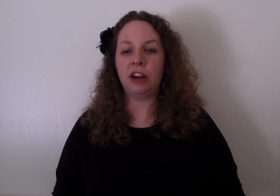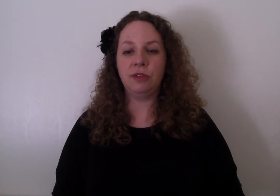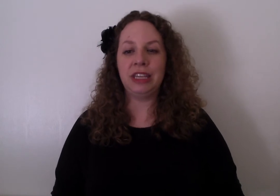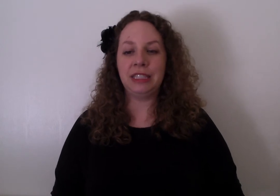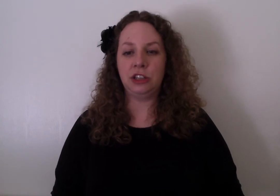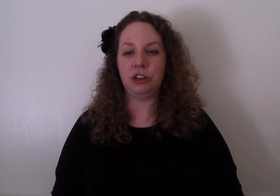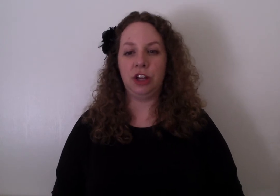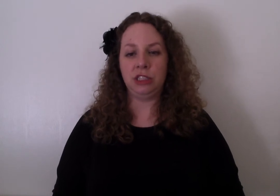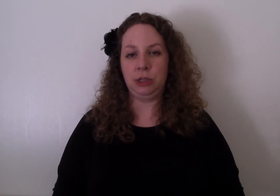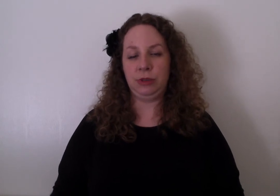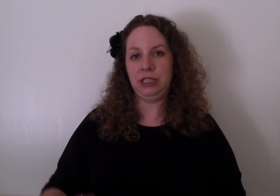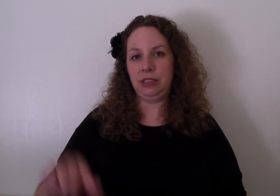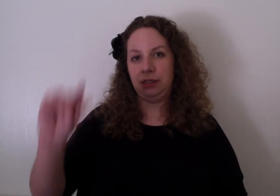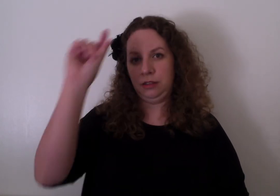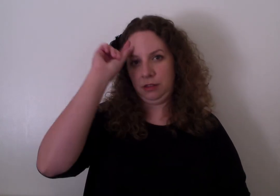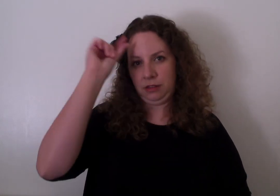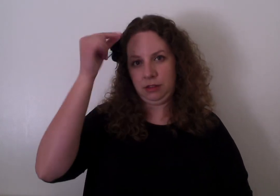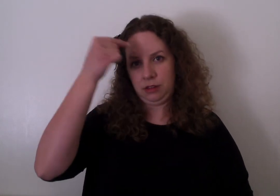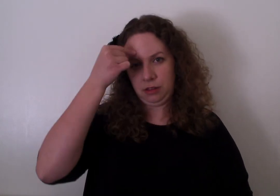carefully considering the consequences.